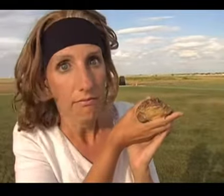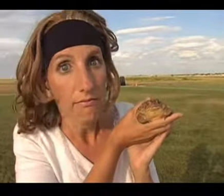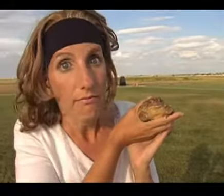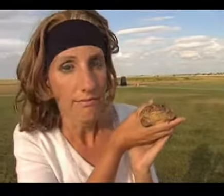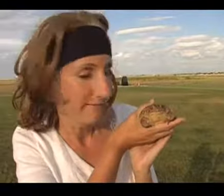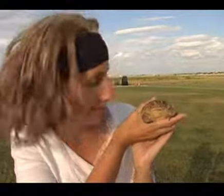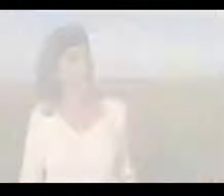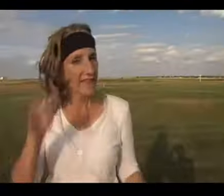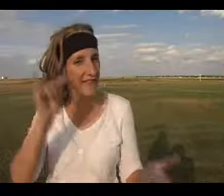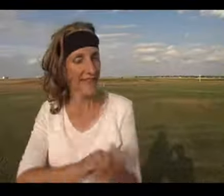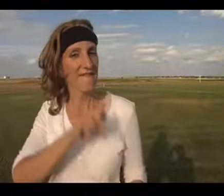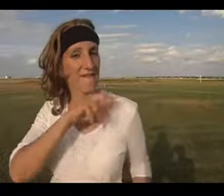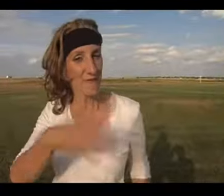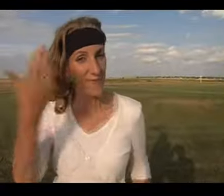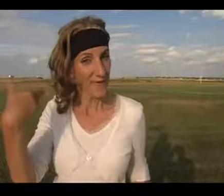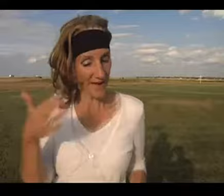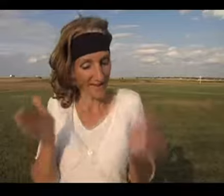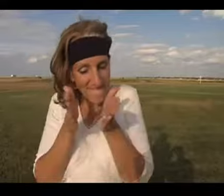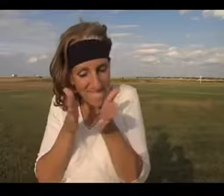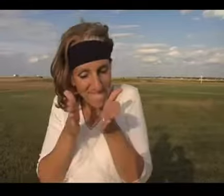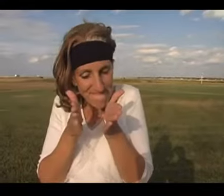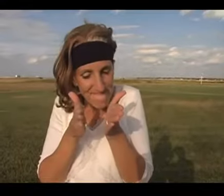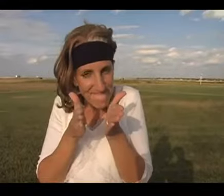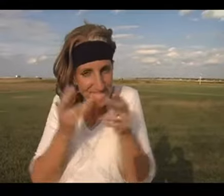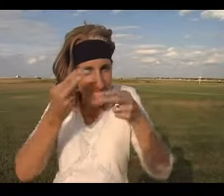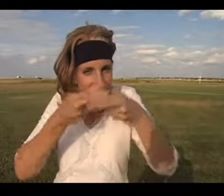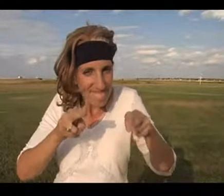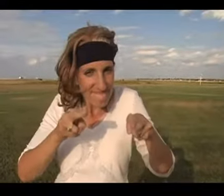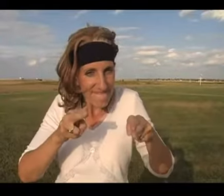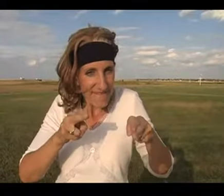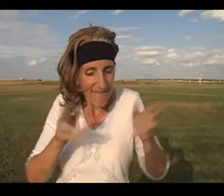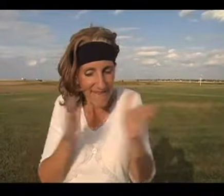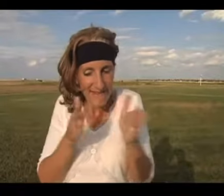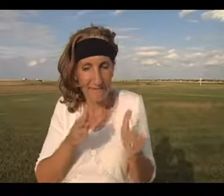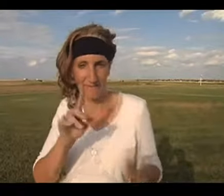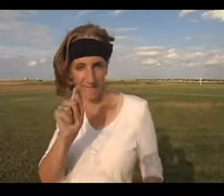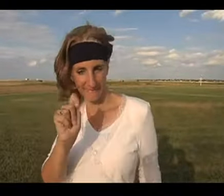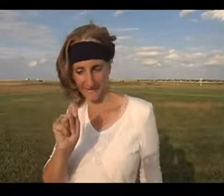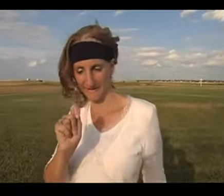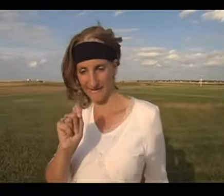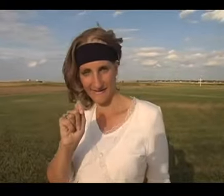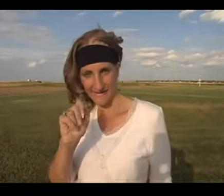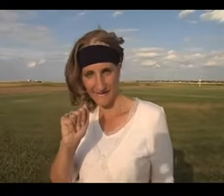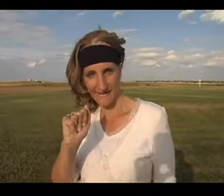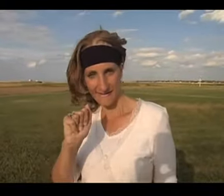ribbit, ribbit. That frog before was a little egg, a little bitty